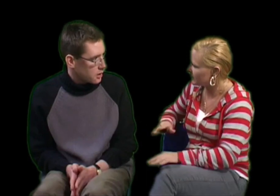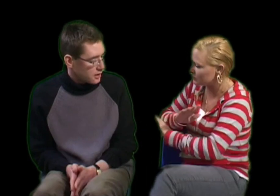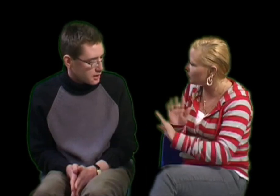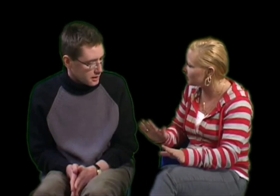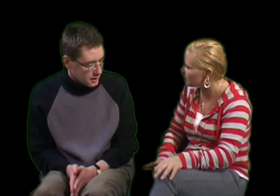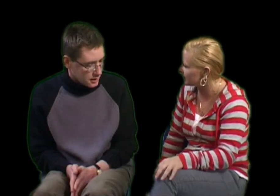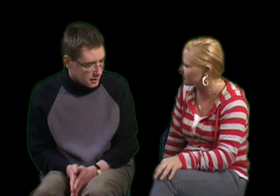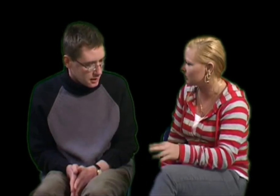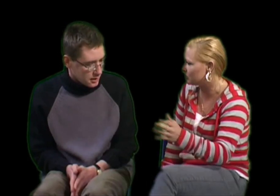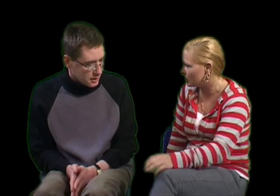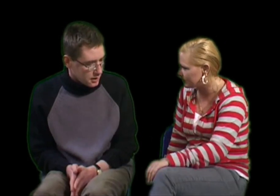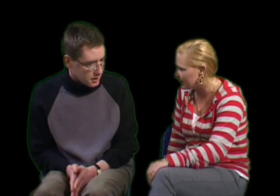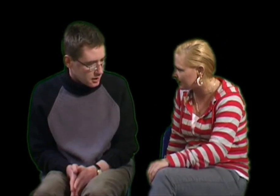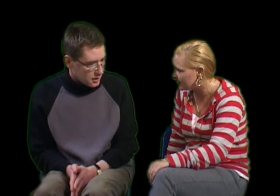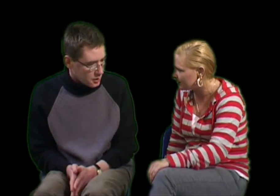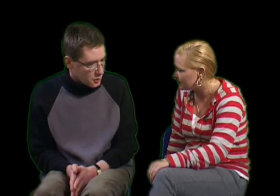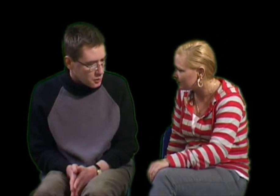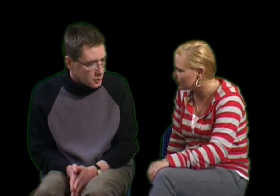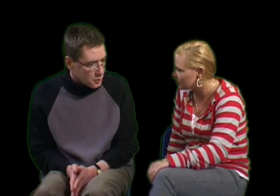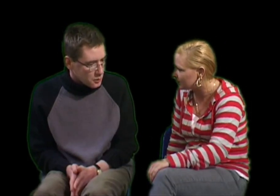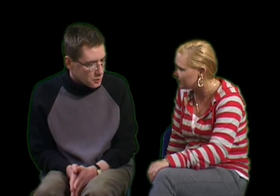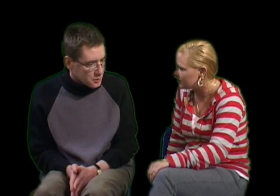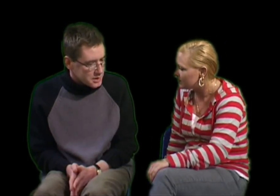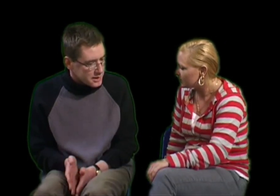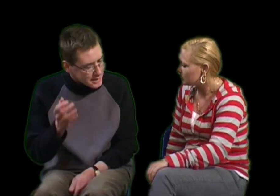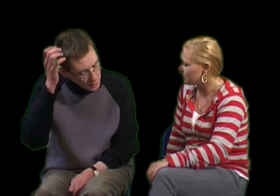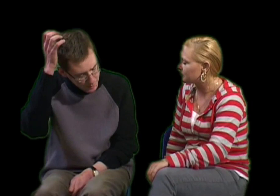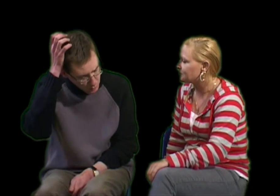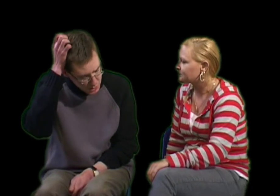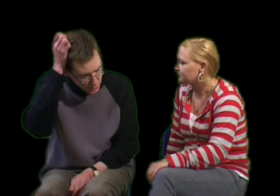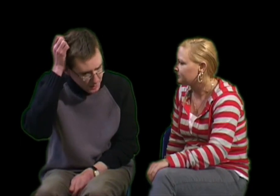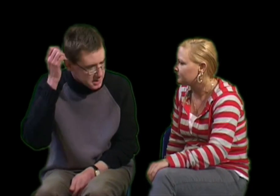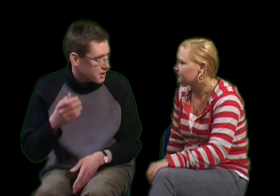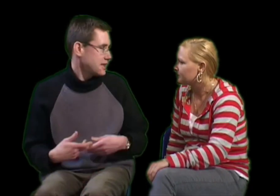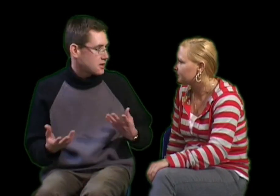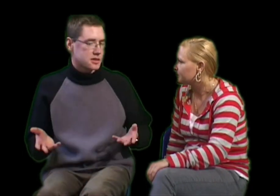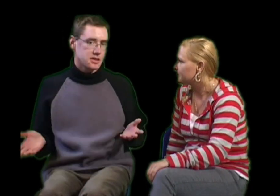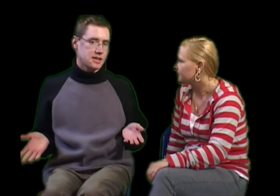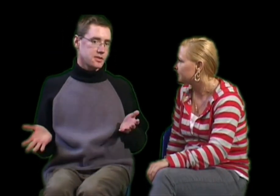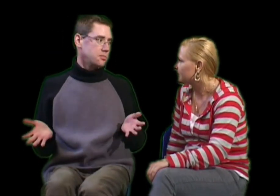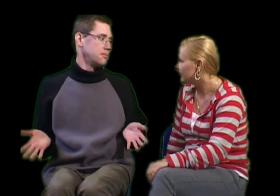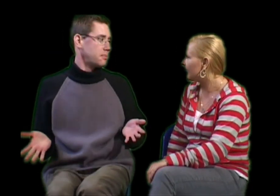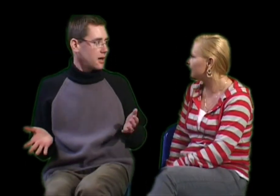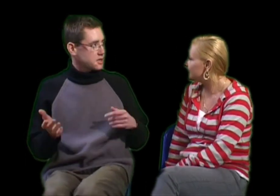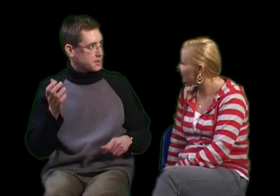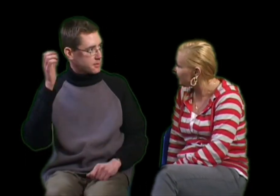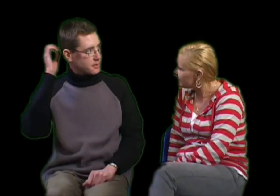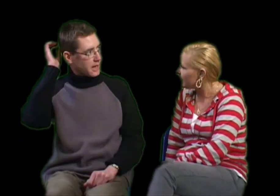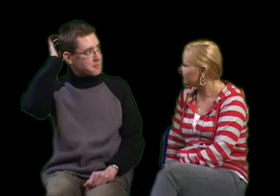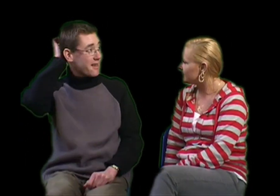I don't want my mum and dad to know because you know what I like. You know what I mean? Yeah, so I mean, what we're talking about is one of these sort of civil partnership, gay